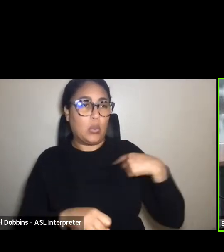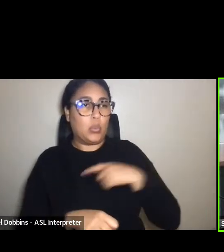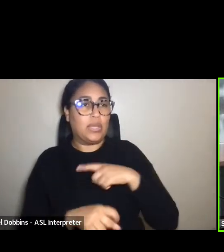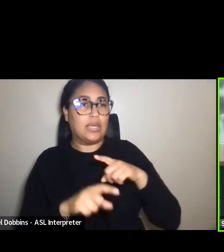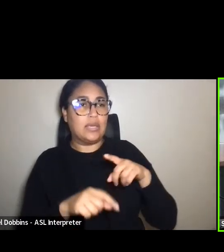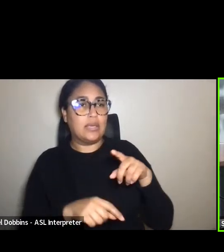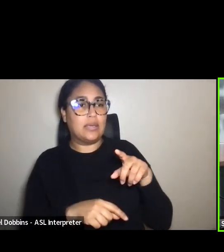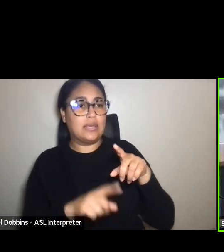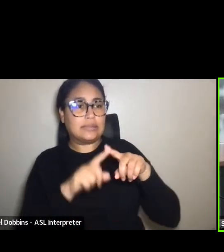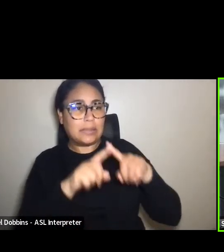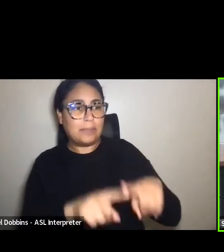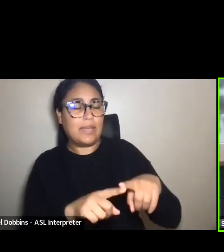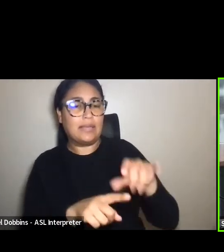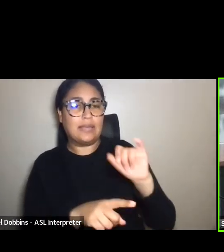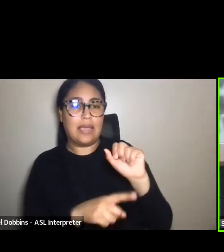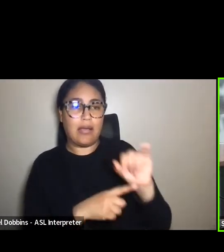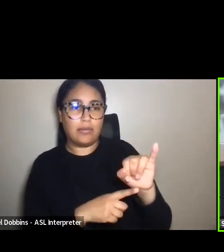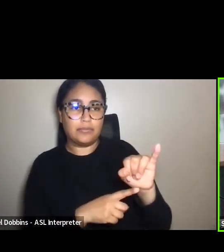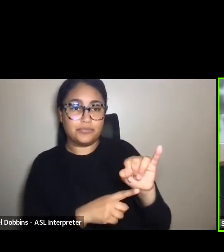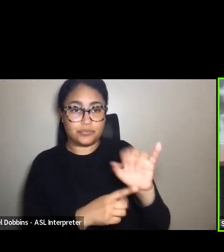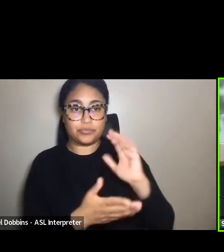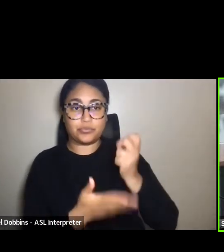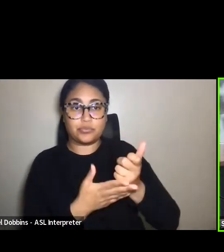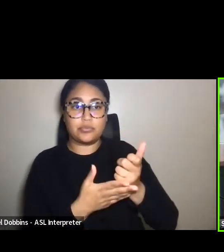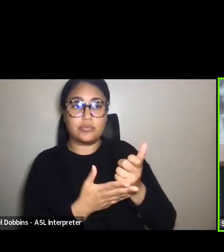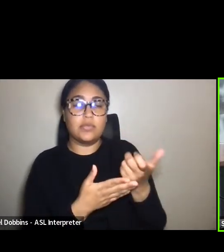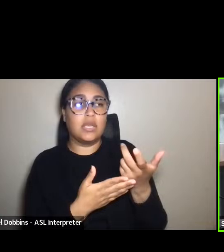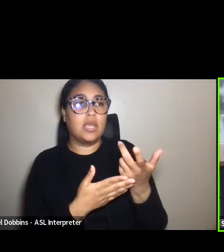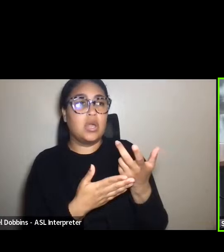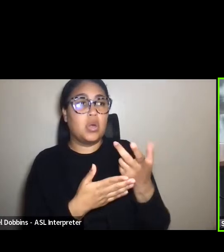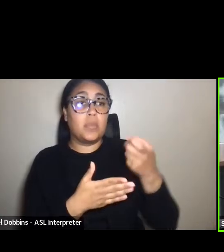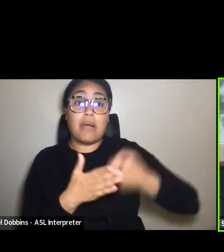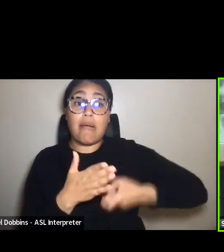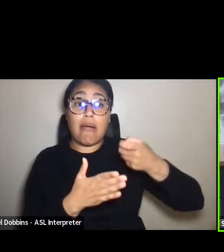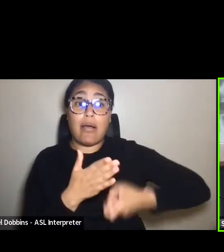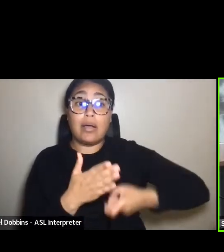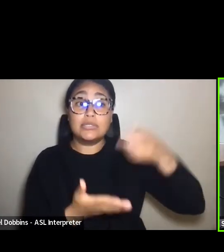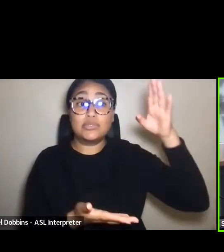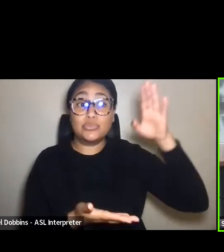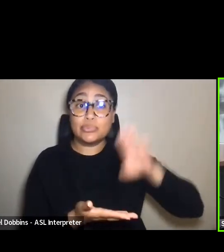to cut costs and do things that